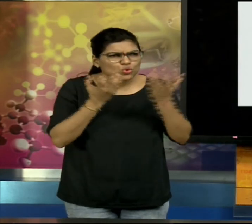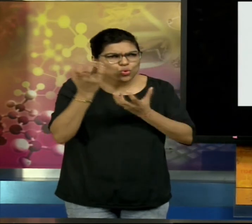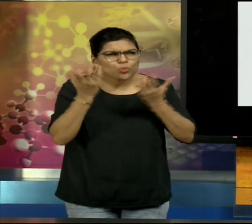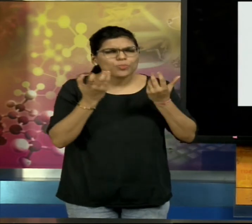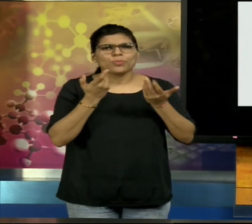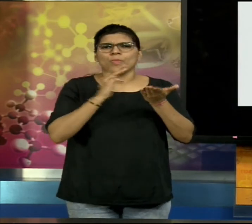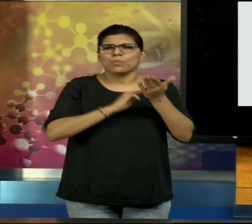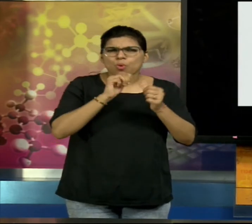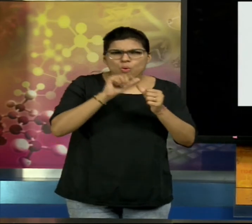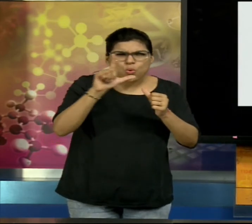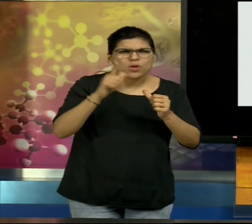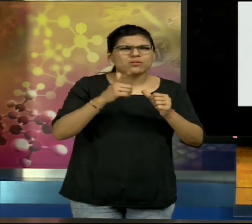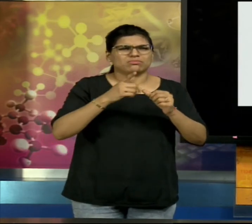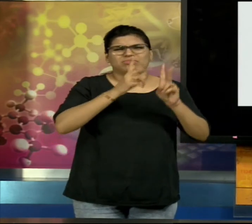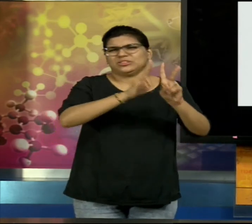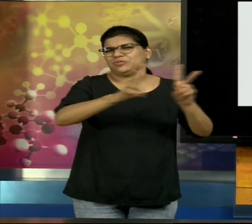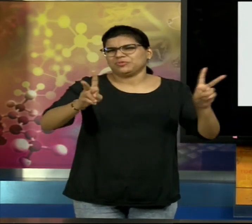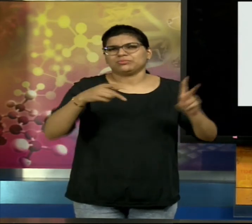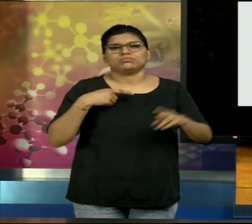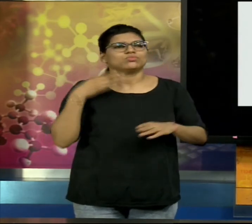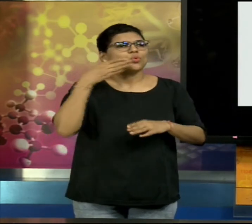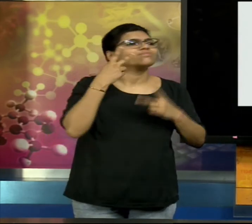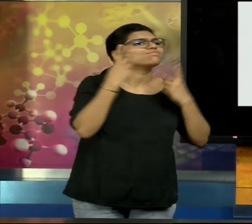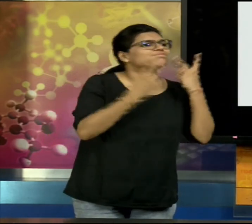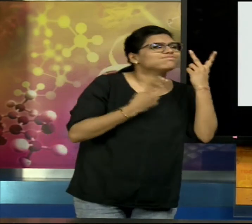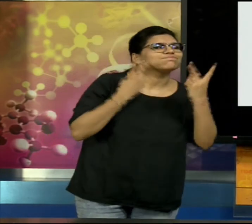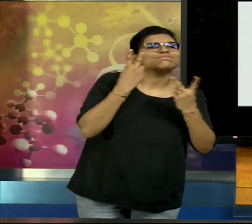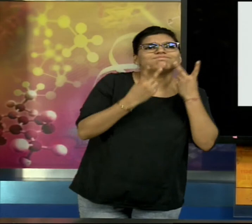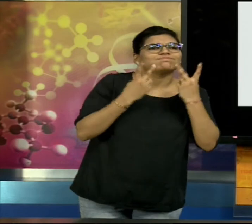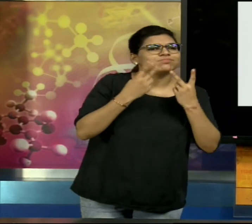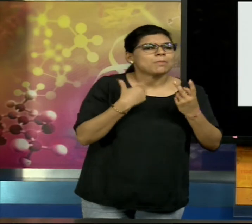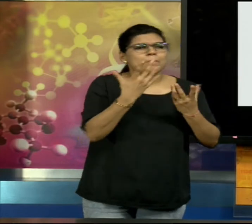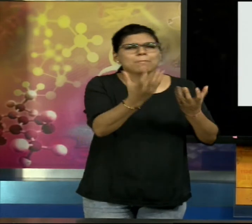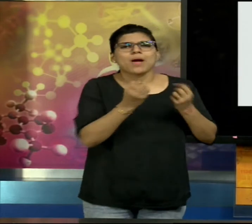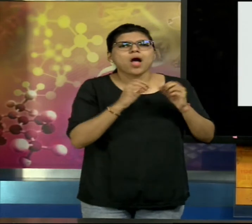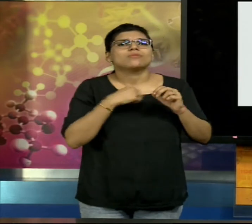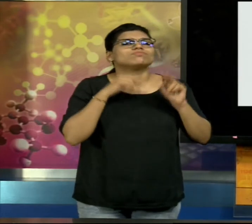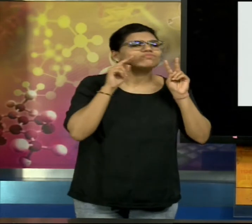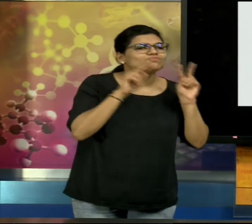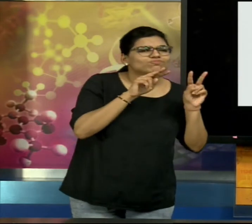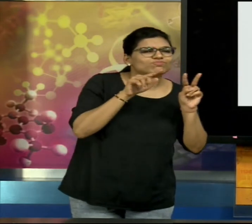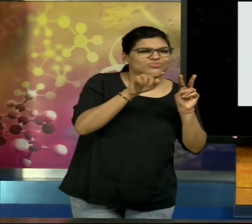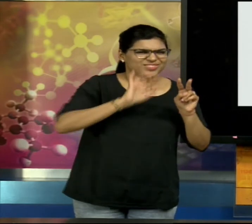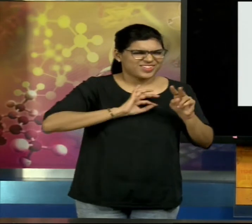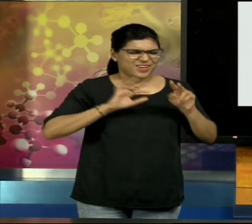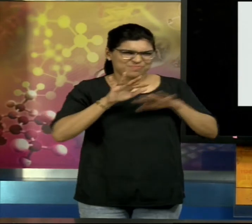Personal visit is to go and visit some place personally.